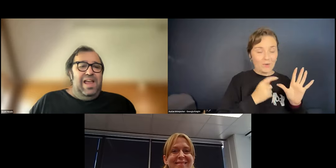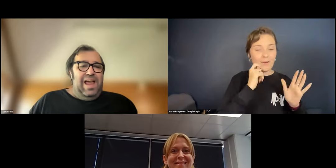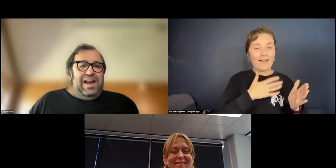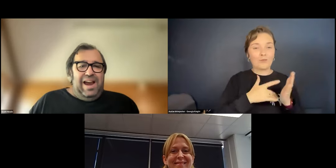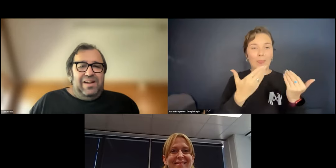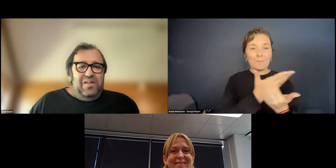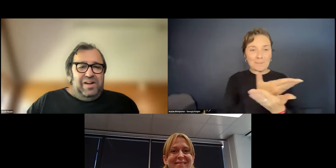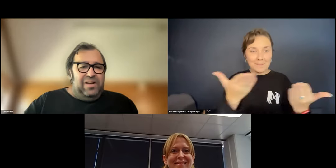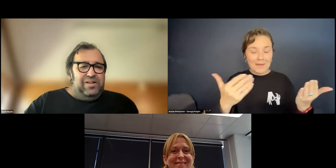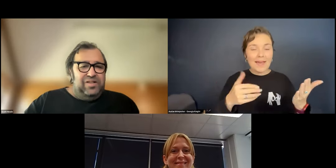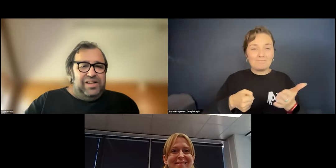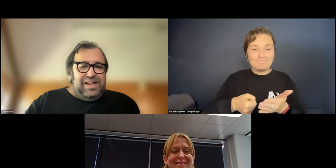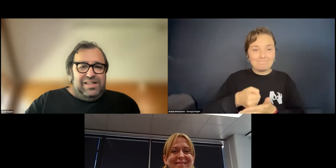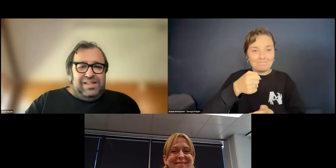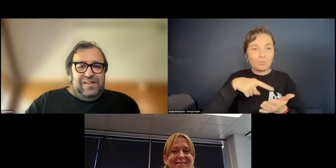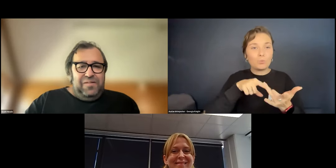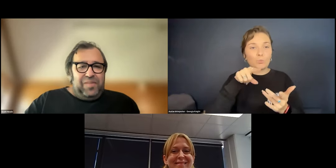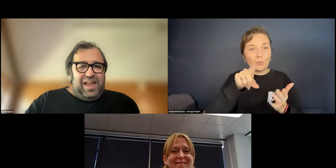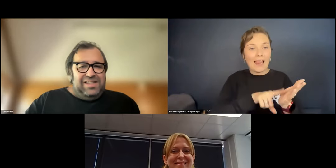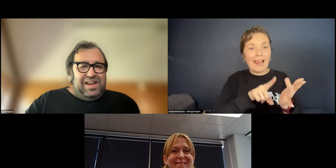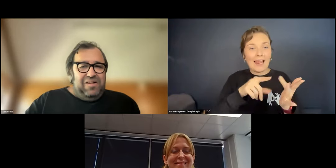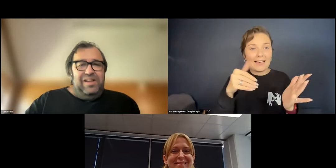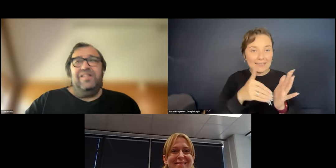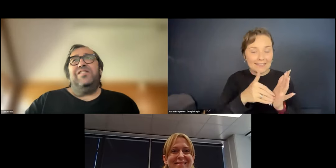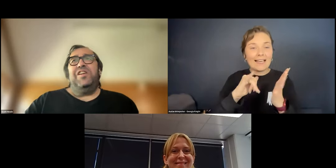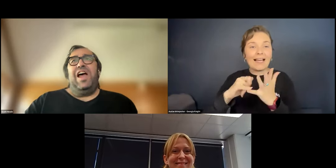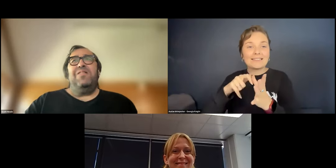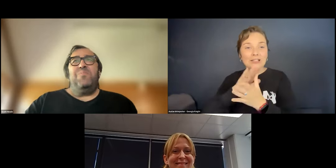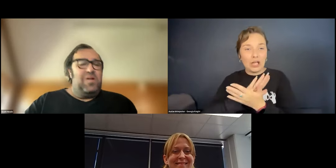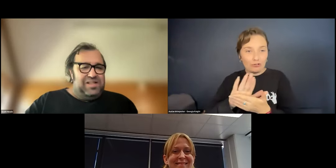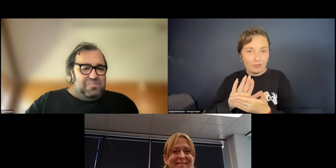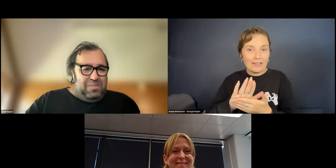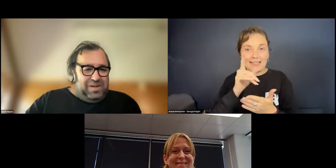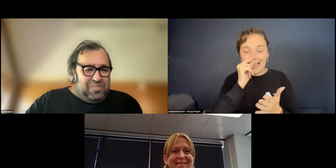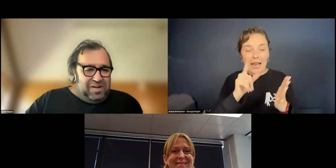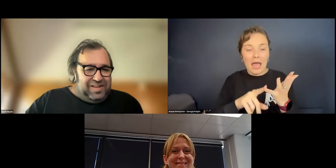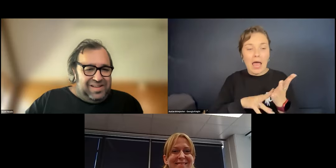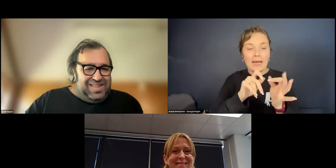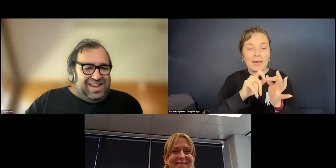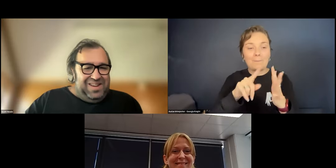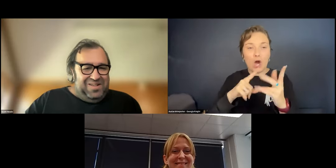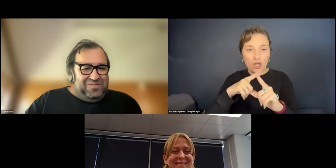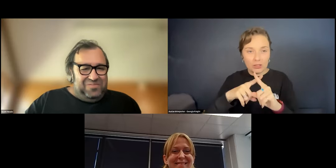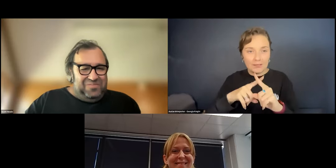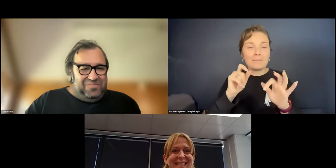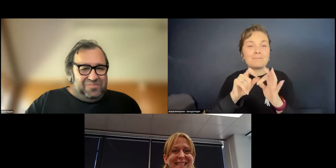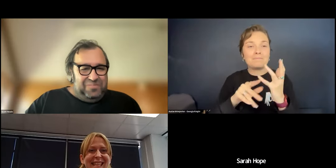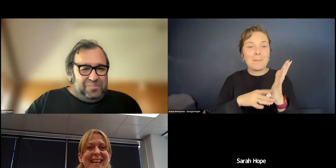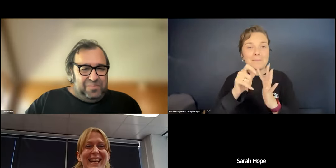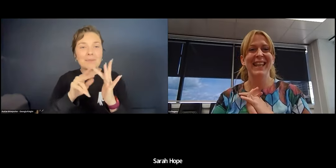you here and hand over now to Liz and Sarah to unbox the Bump In Box. Thank you.